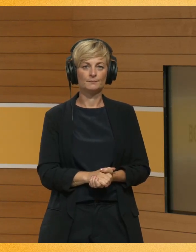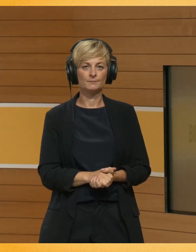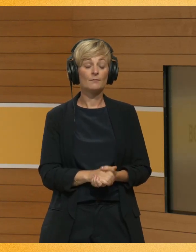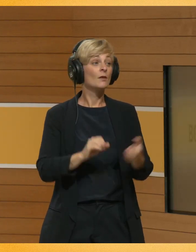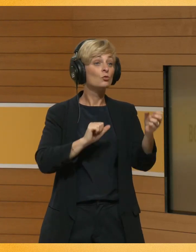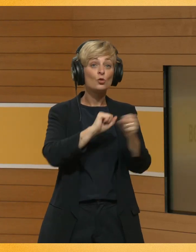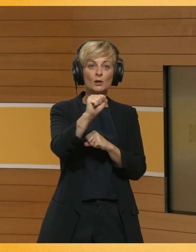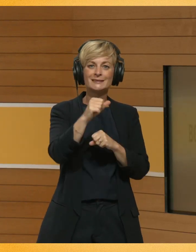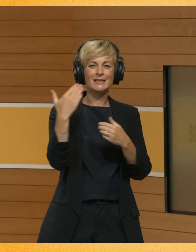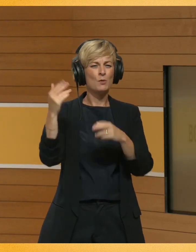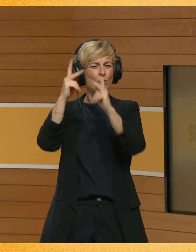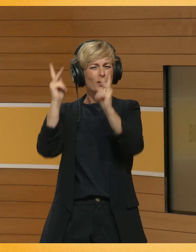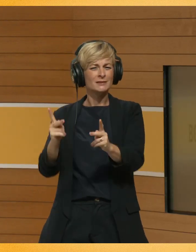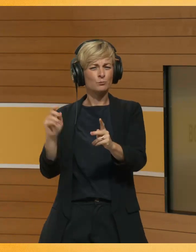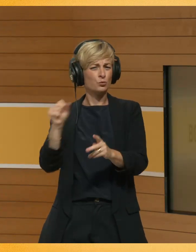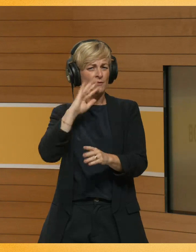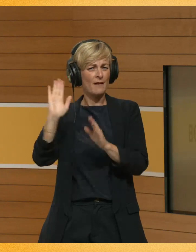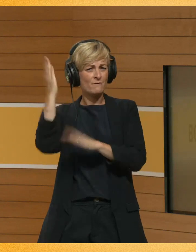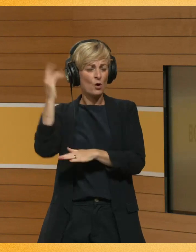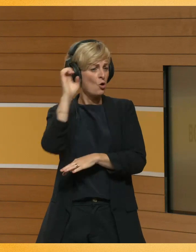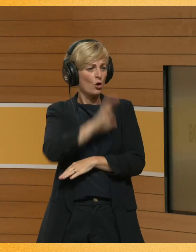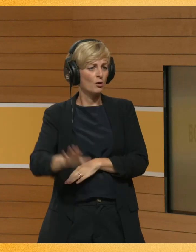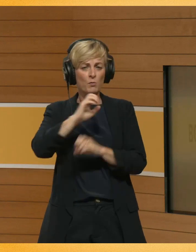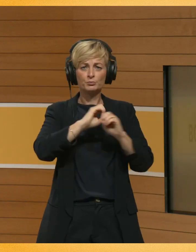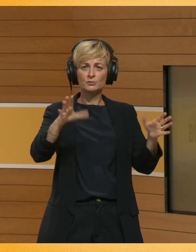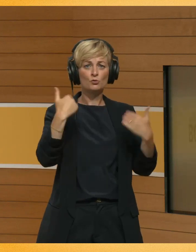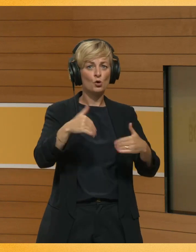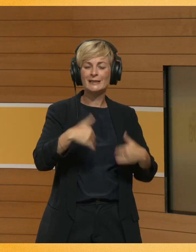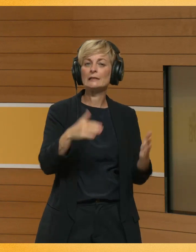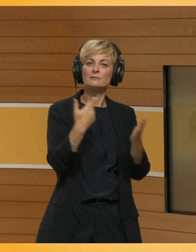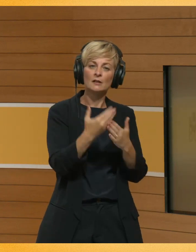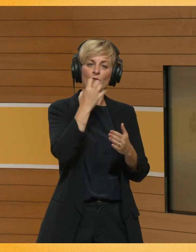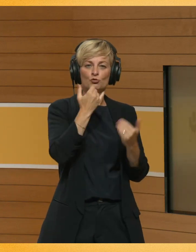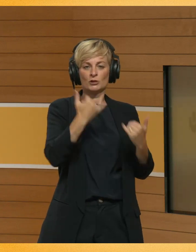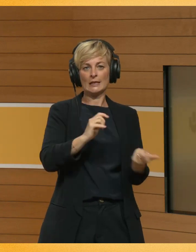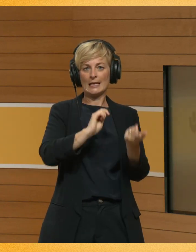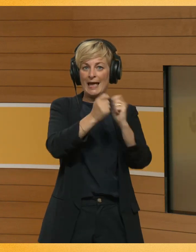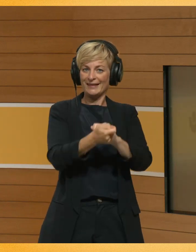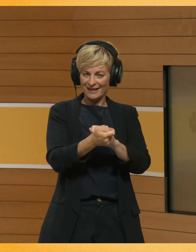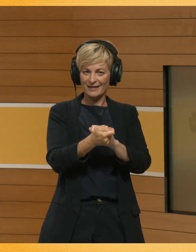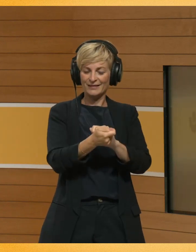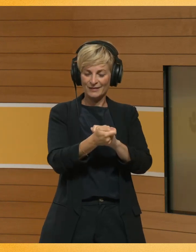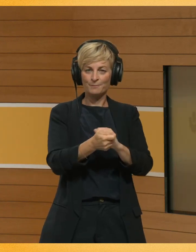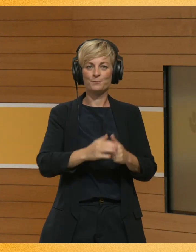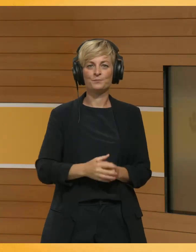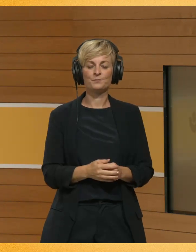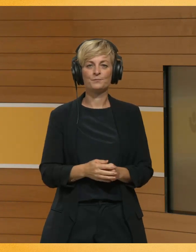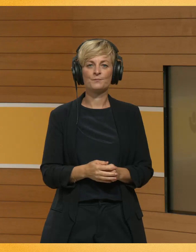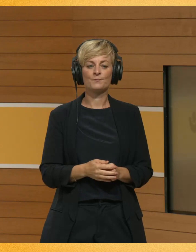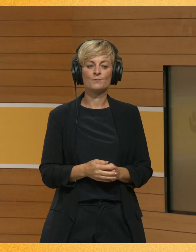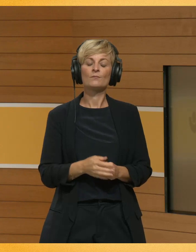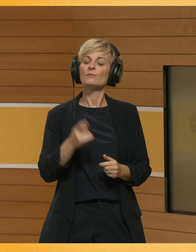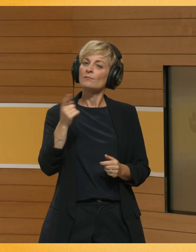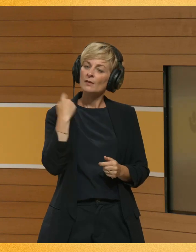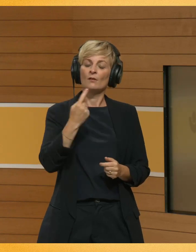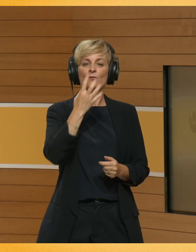Europe. So the idea was really to test this in an interventional sense. Does it really work? And to